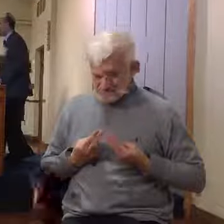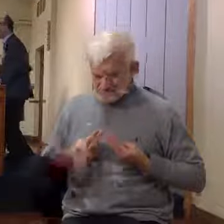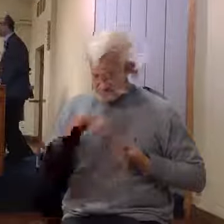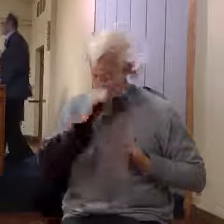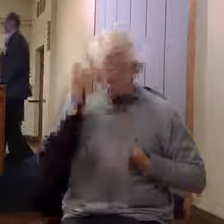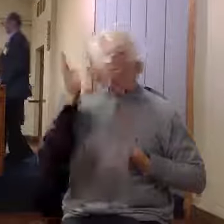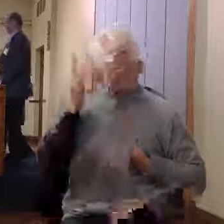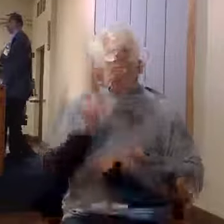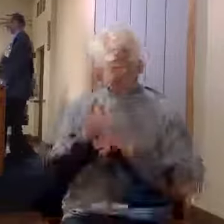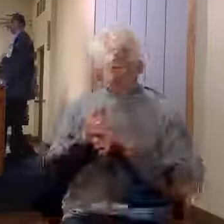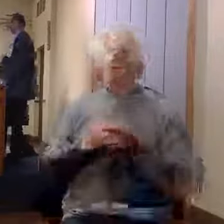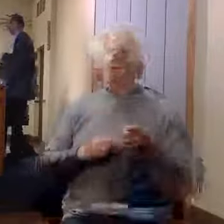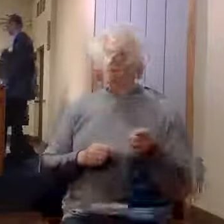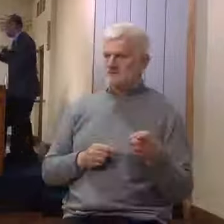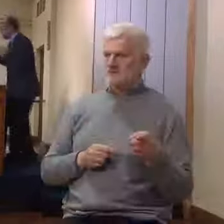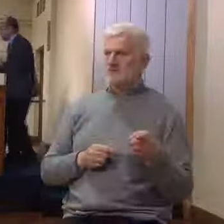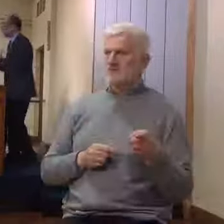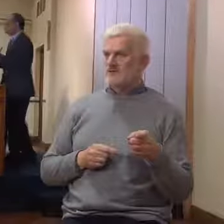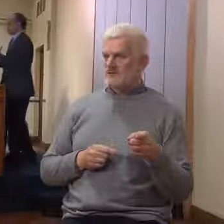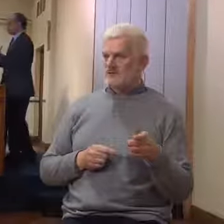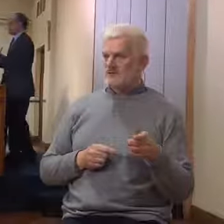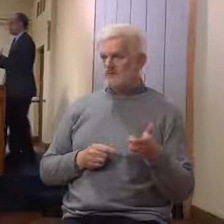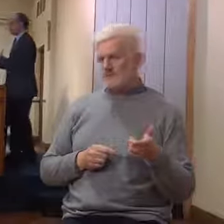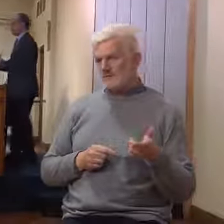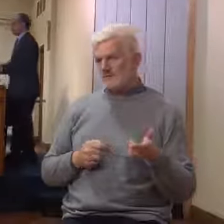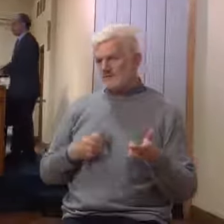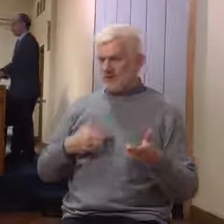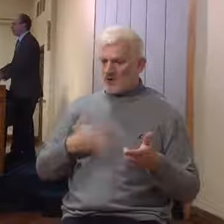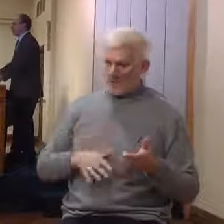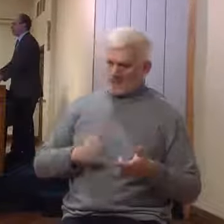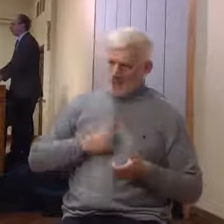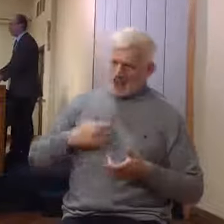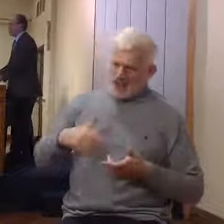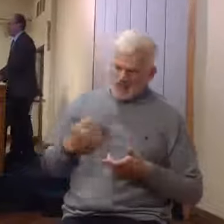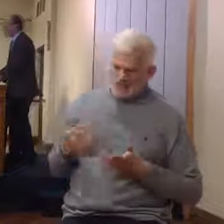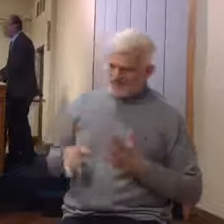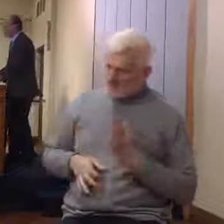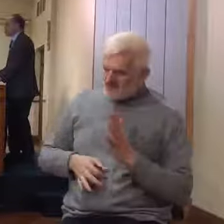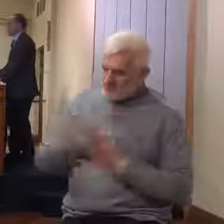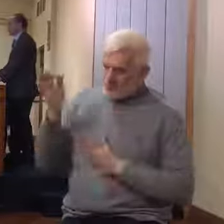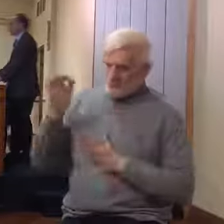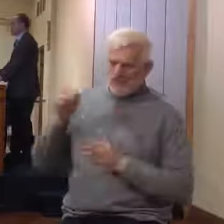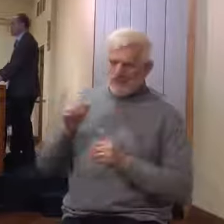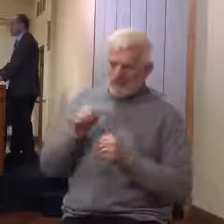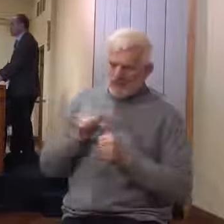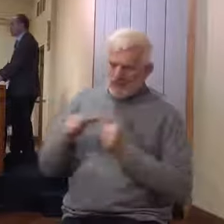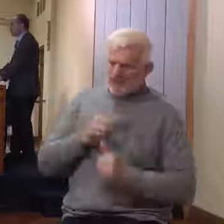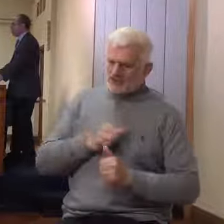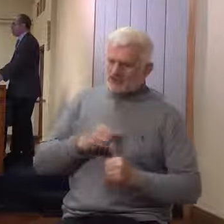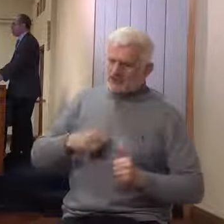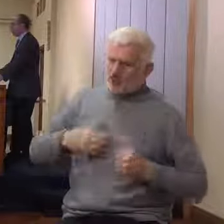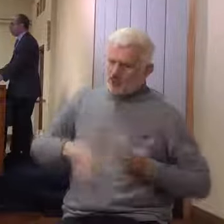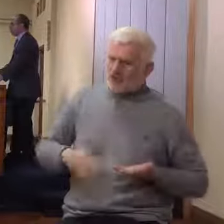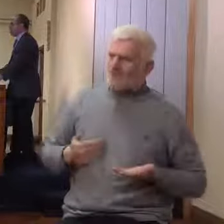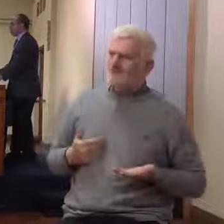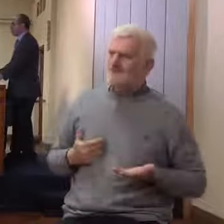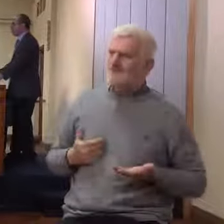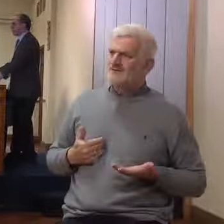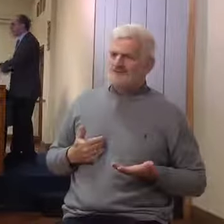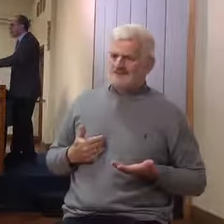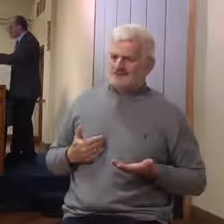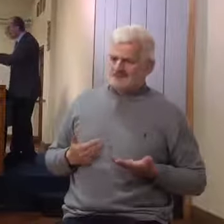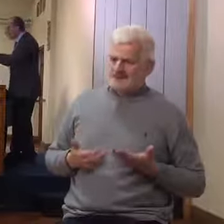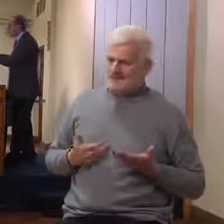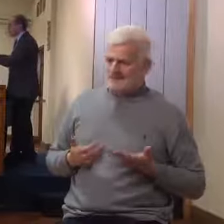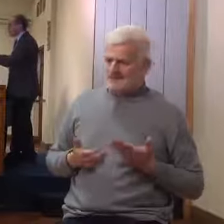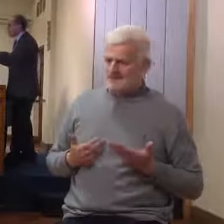my soul to revive. I want my life to revive and to be a better believer. Not only to look at the things